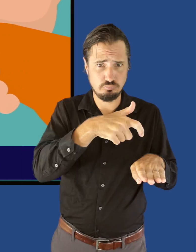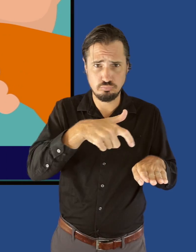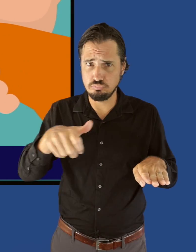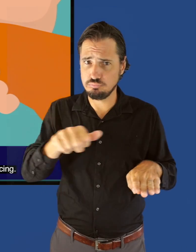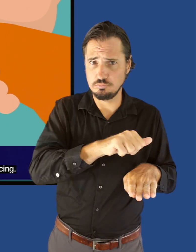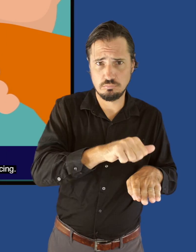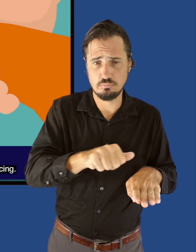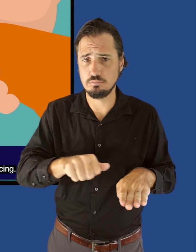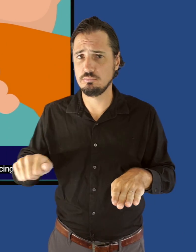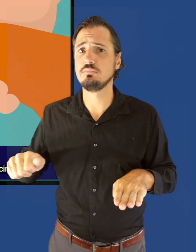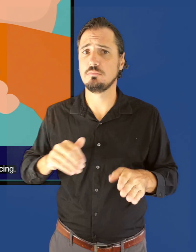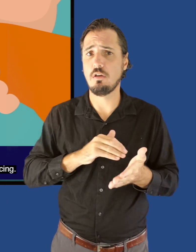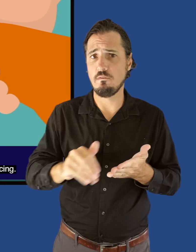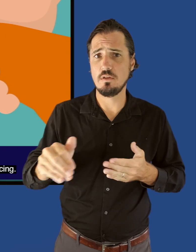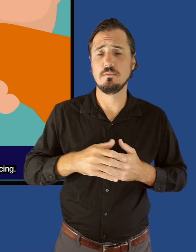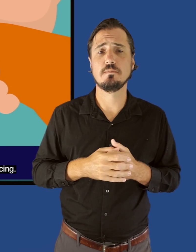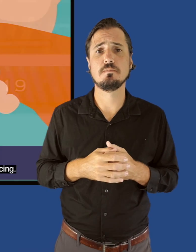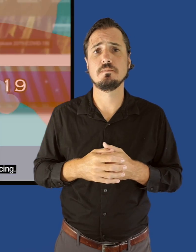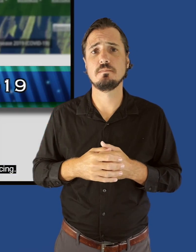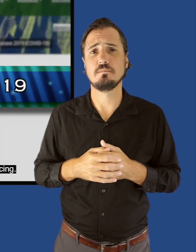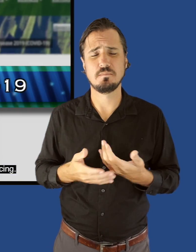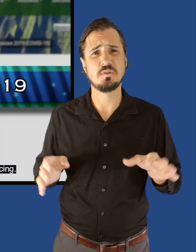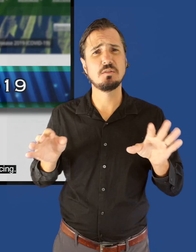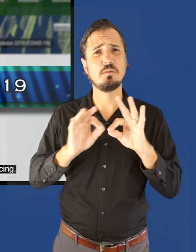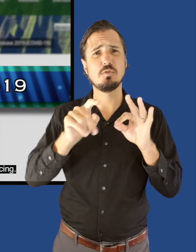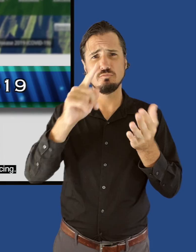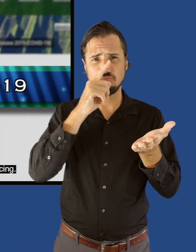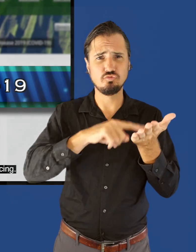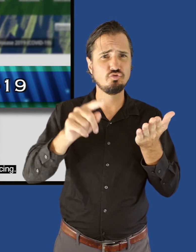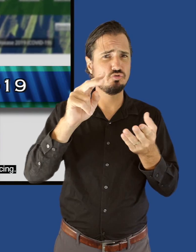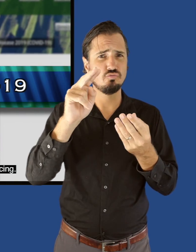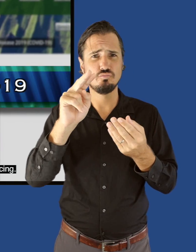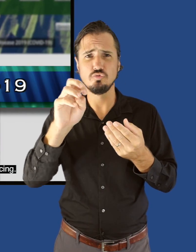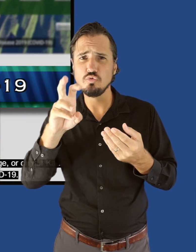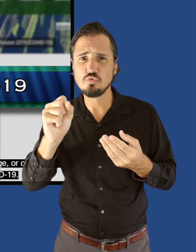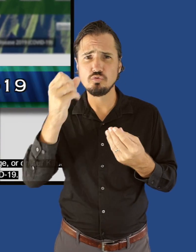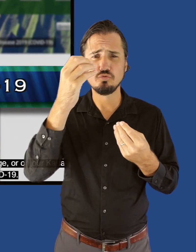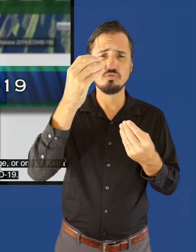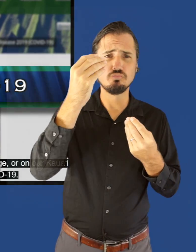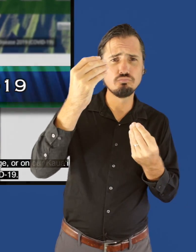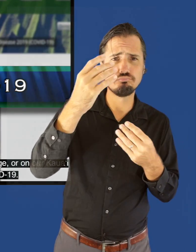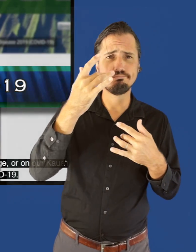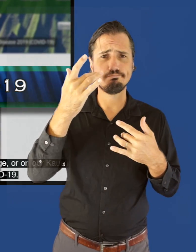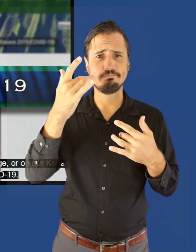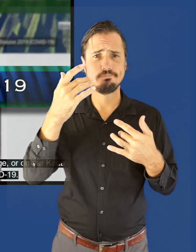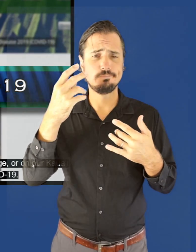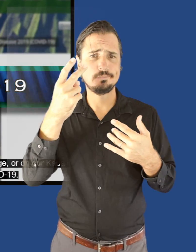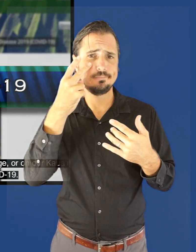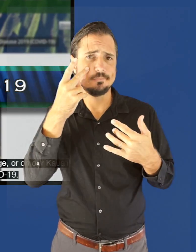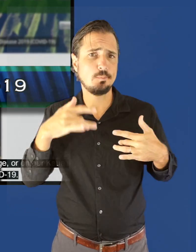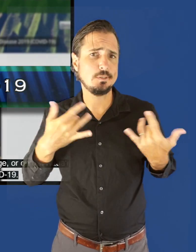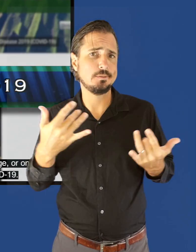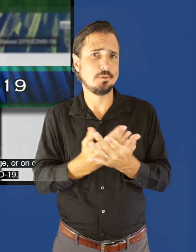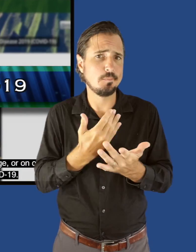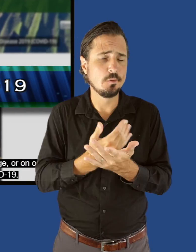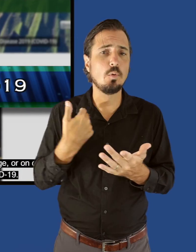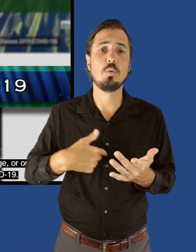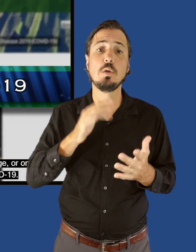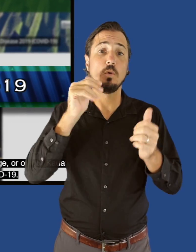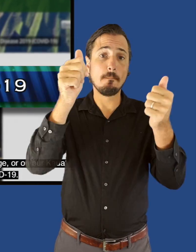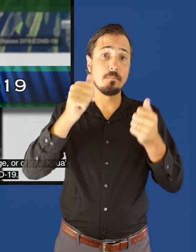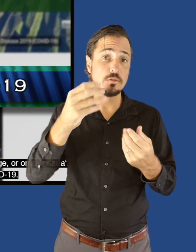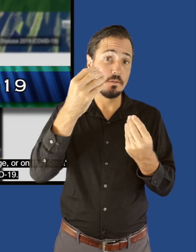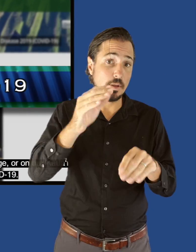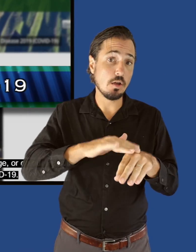surfaces often. Stay informed and connected during this time of social distancing. We'll continue to post updates on our official County of Kauai